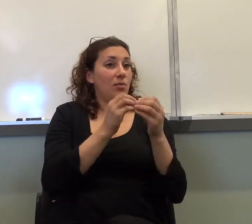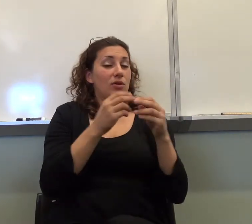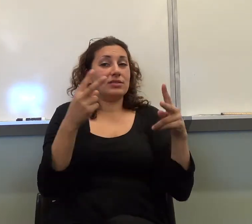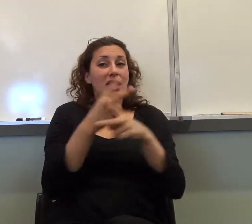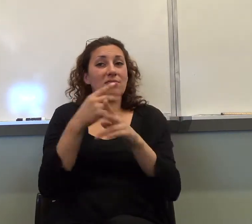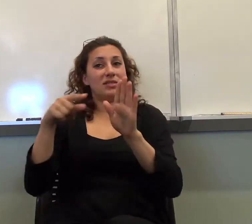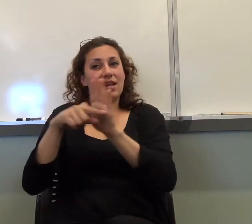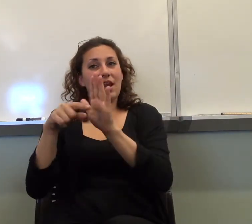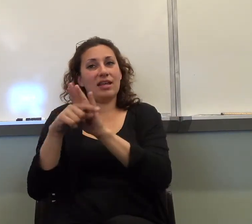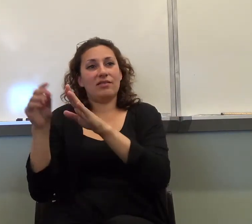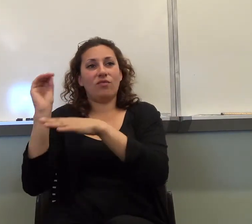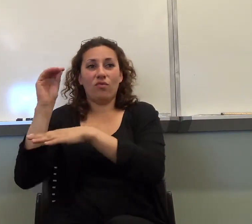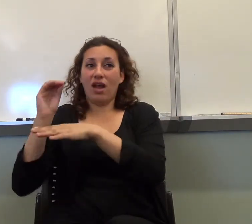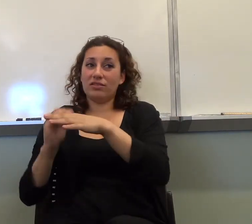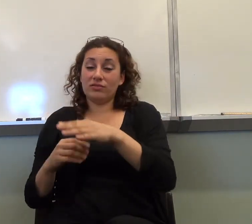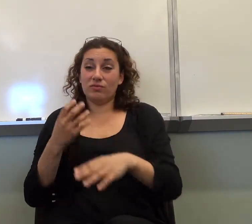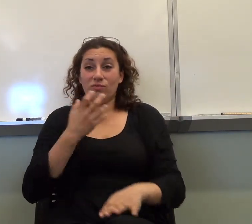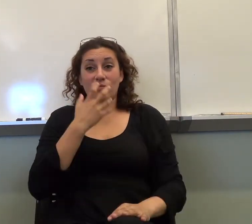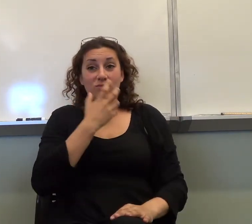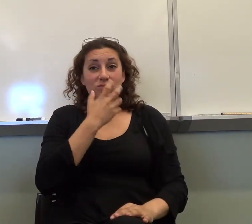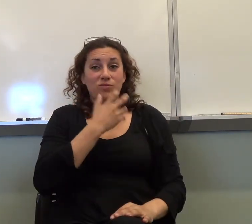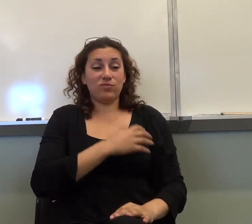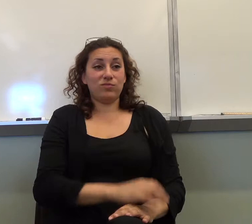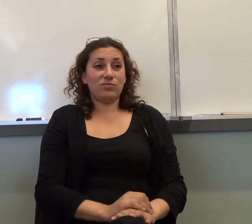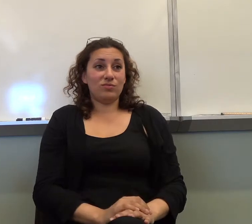fraction. Just going in the kitchen sink now.